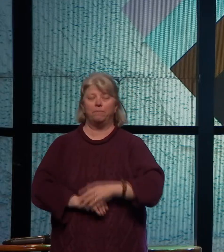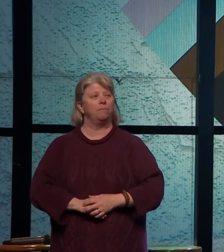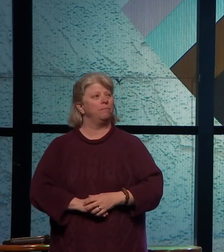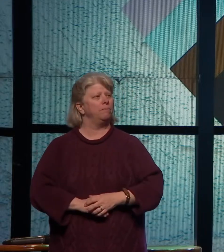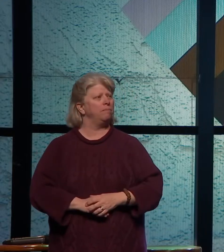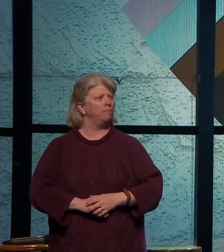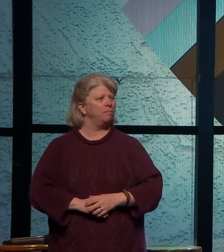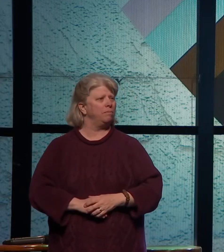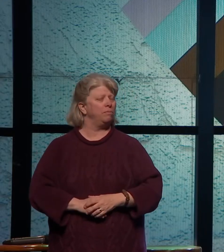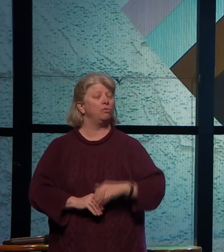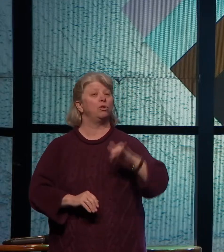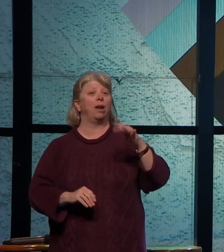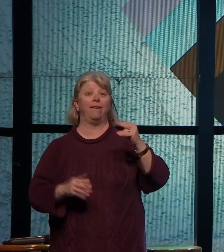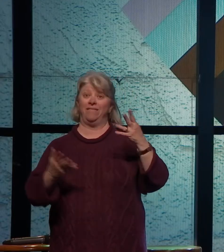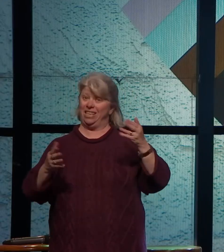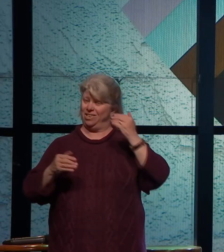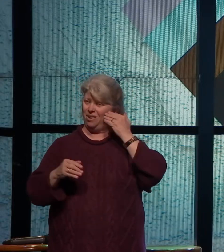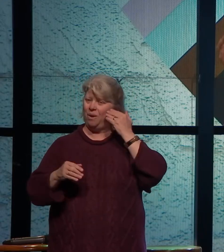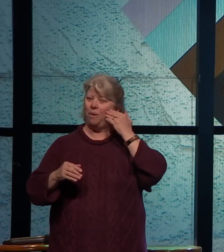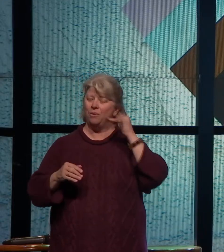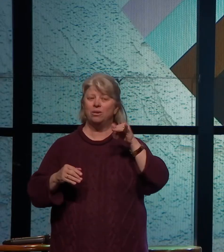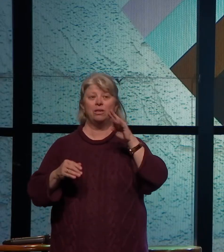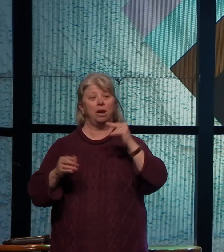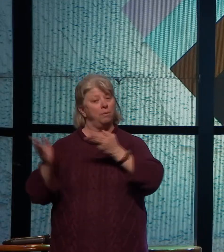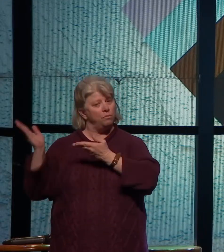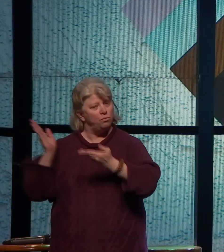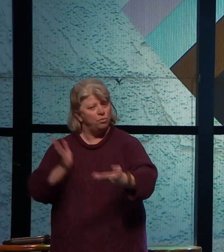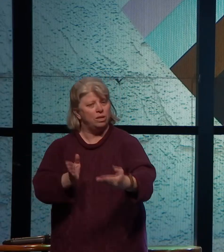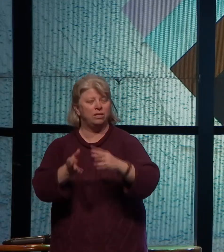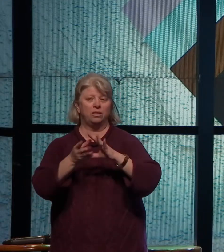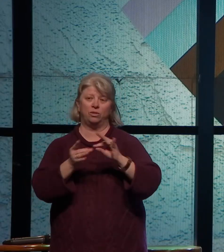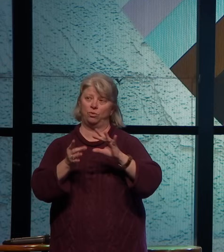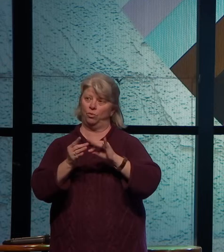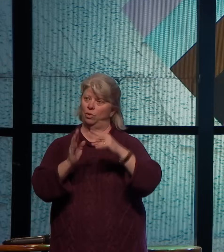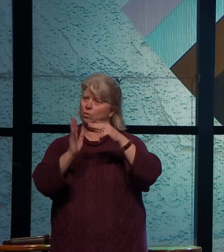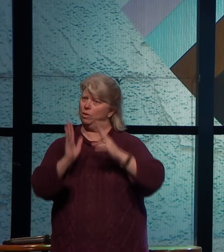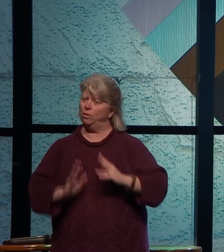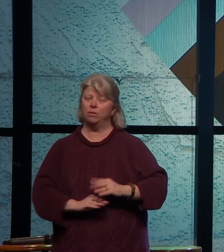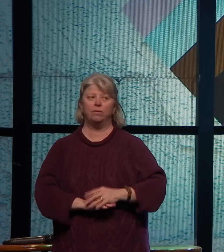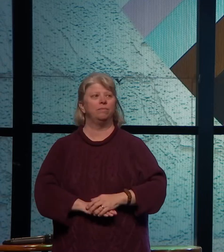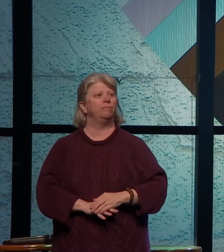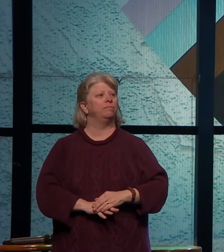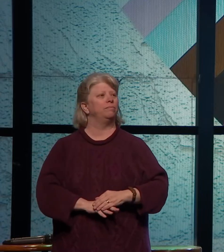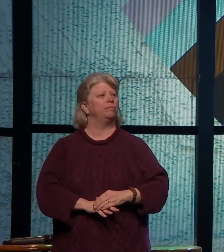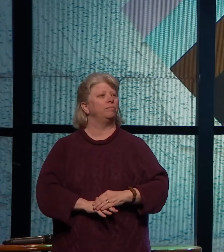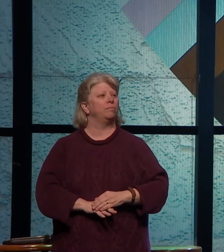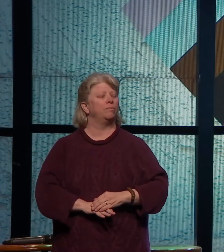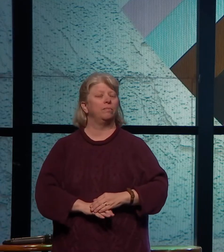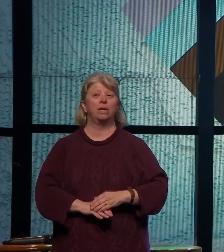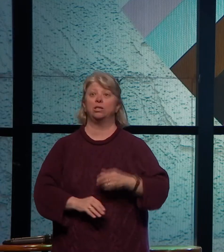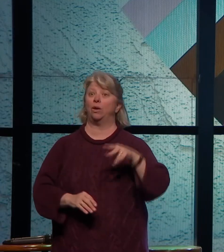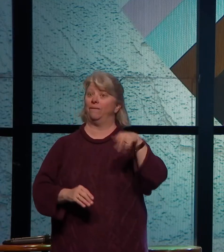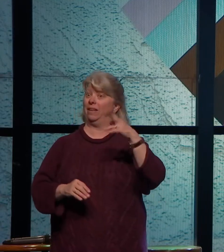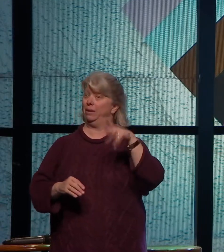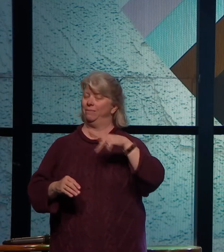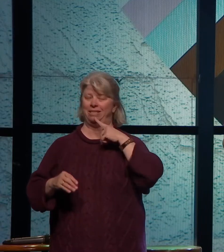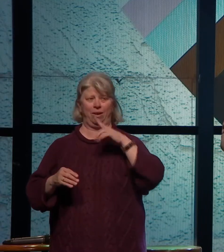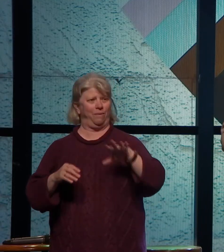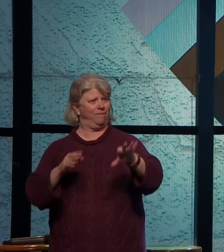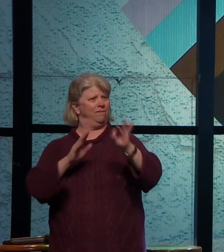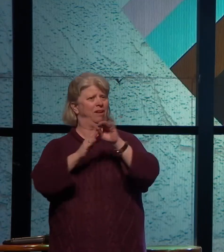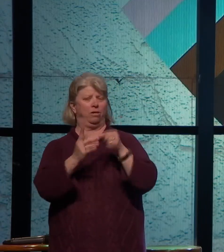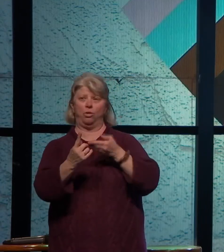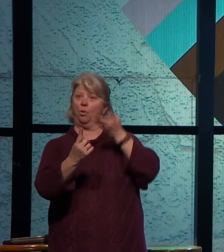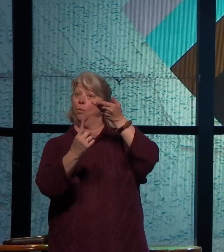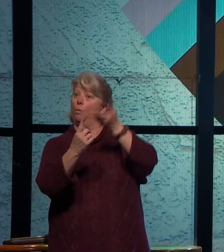So John knows that, and John is bringing this story to his readers. And so here you have Philip, who says, we found the